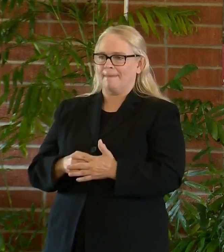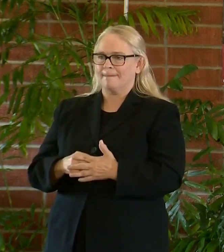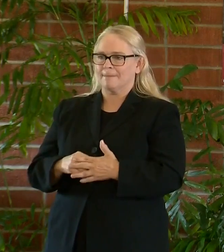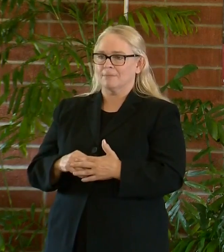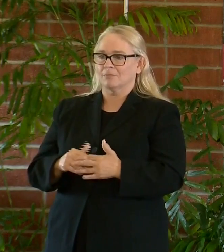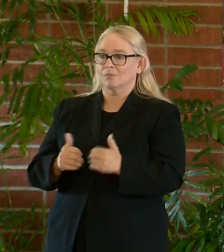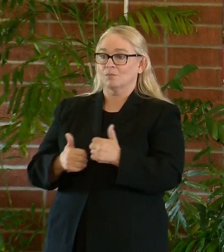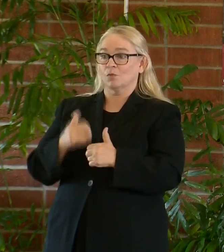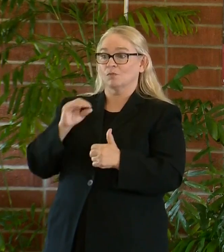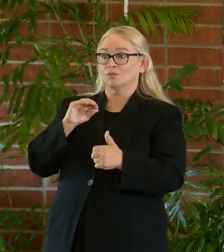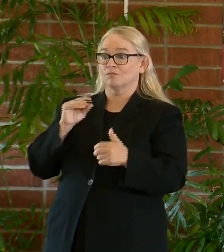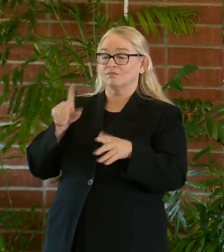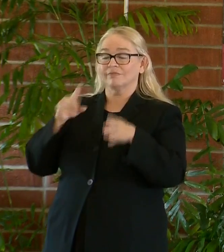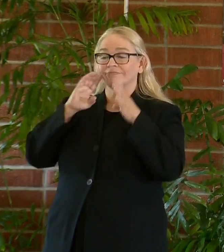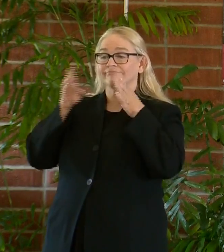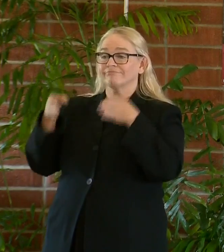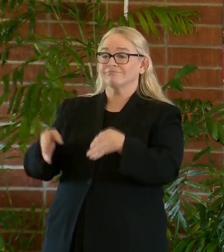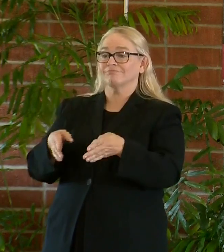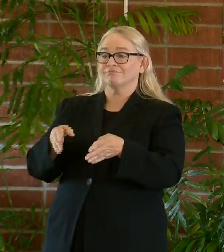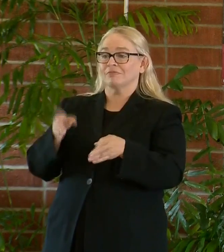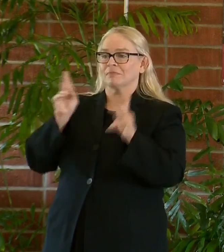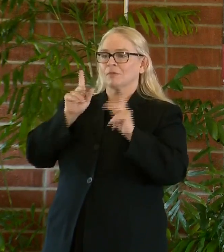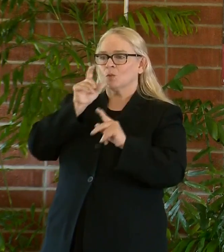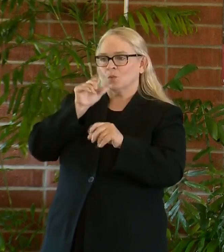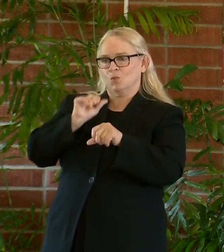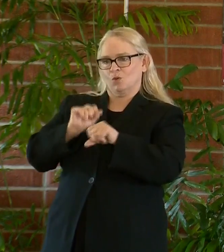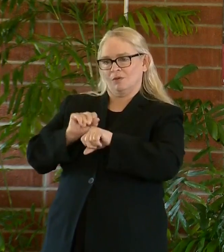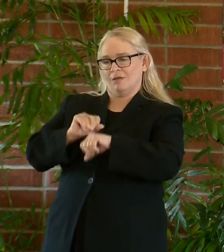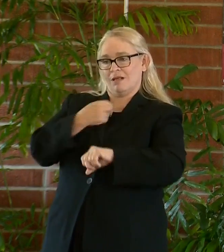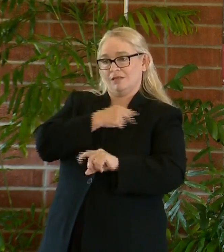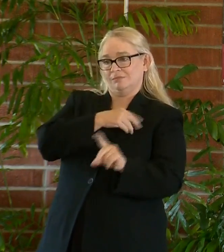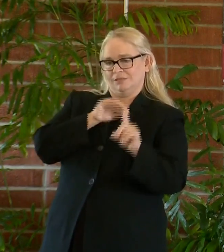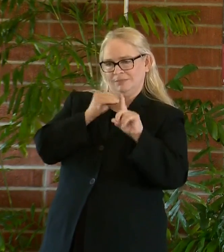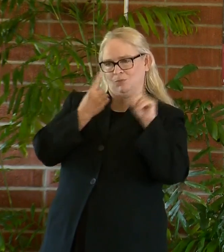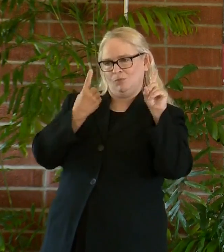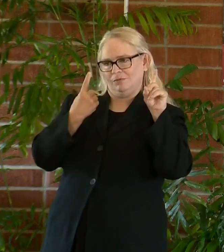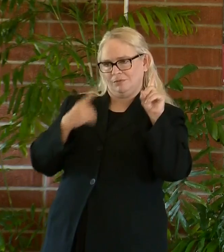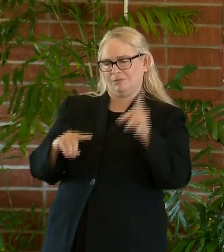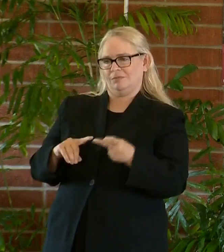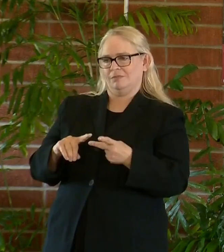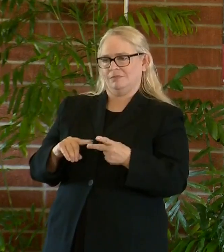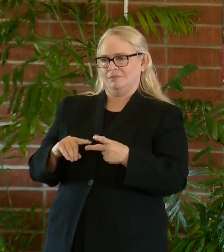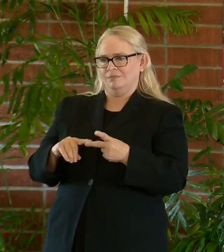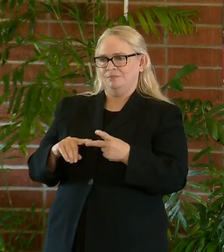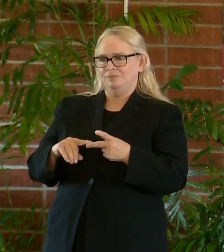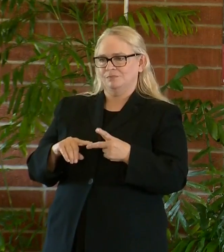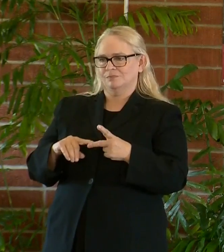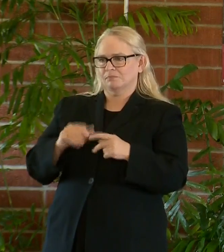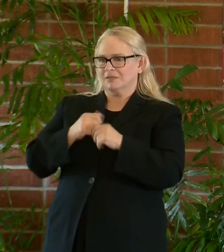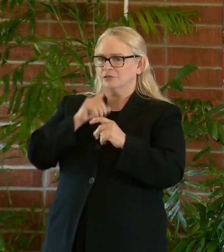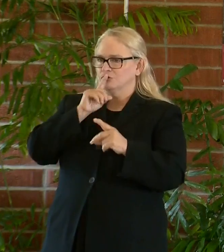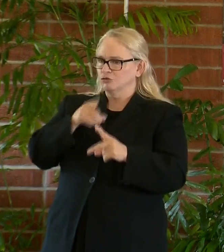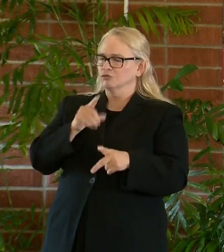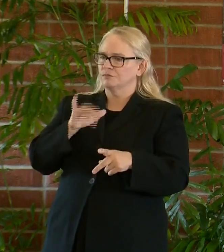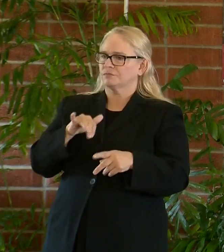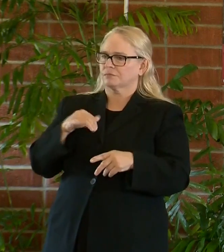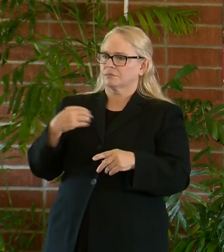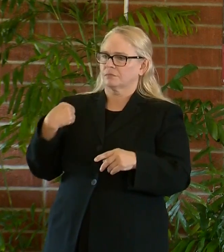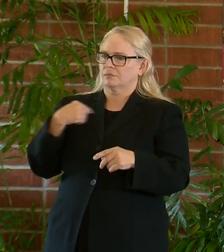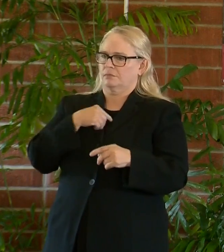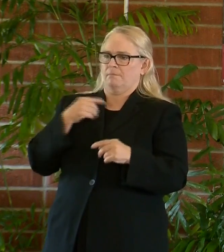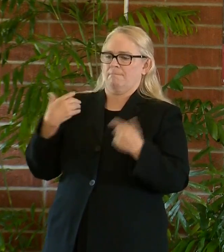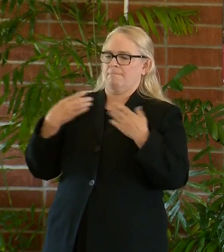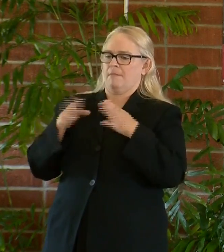care of people and patients in hospitals, and secondly, to ensure that we continue to do our public health